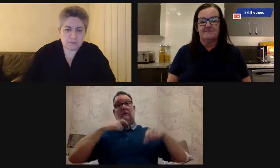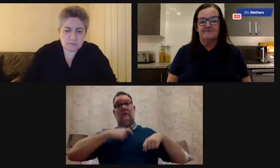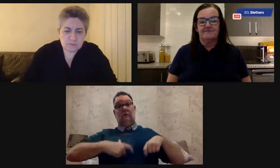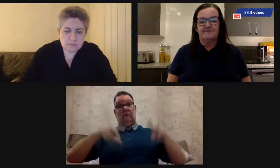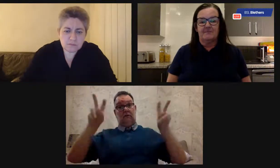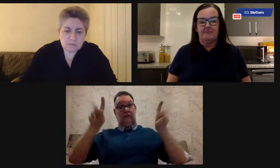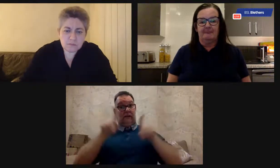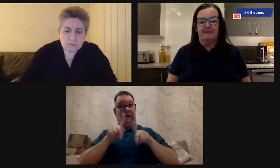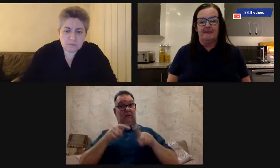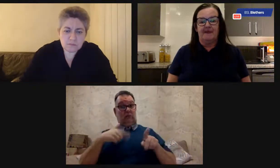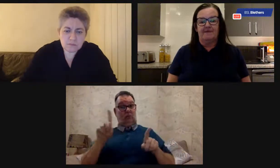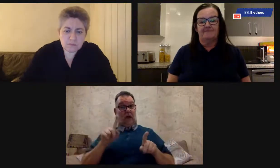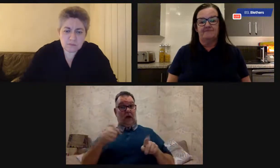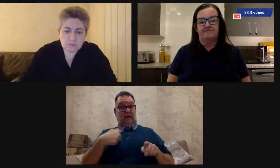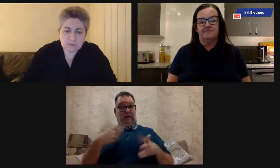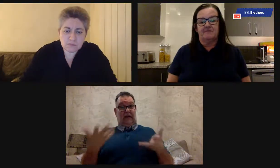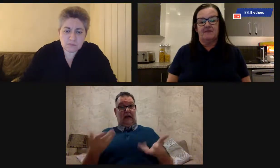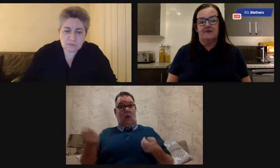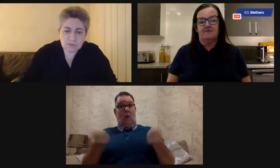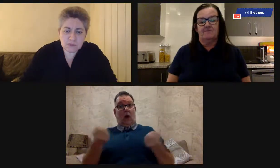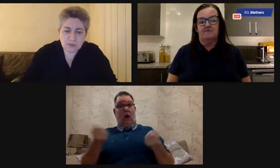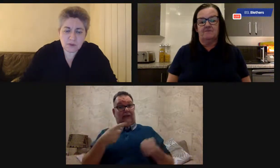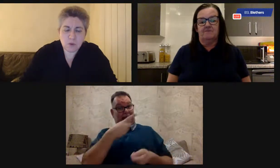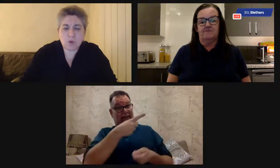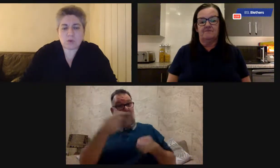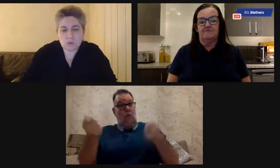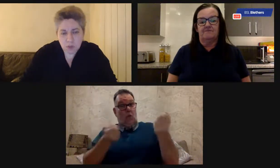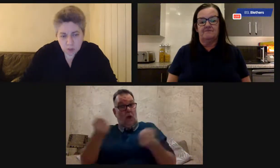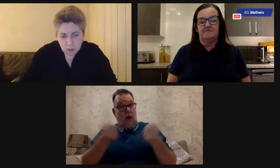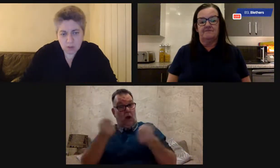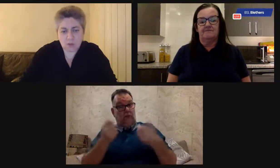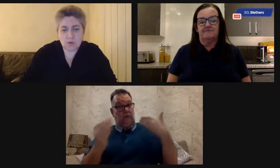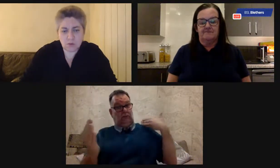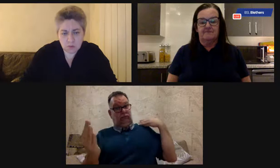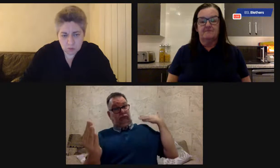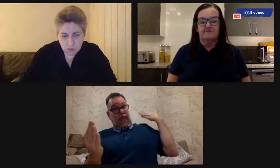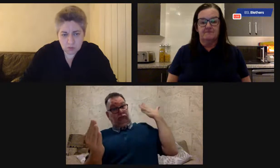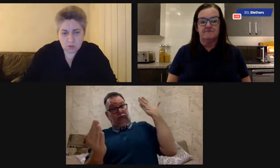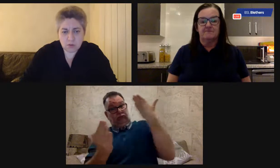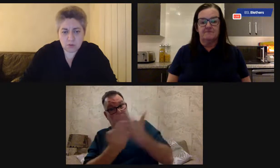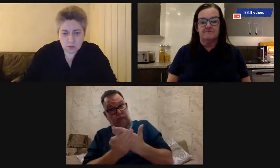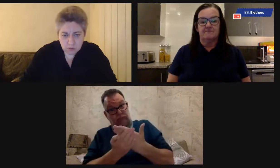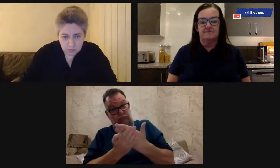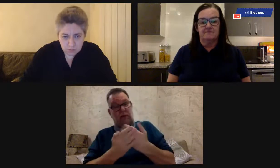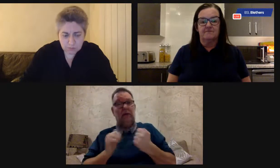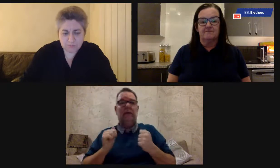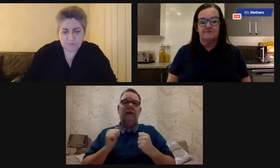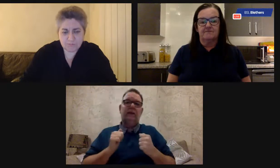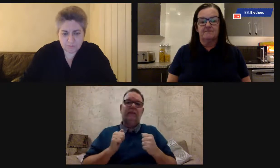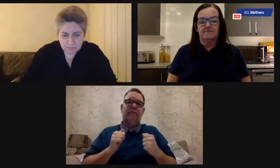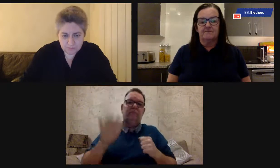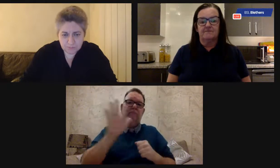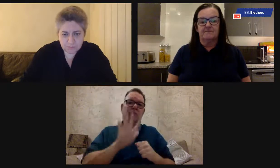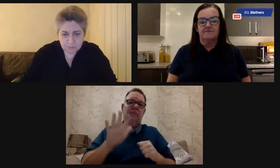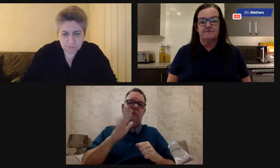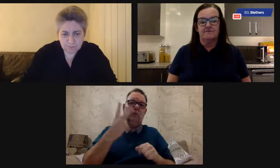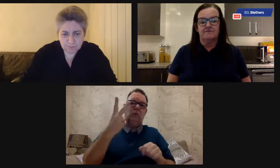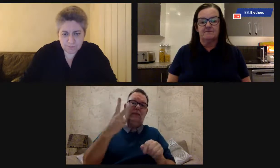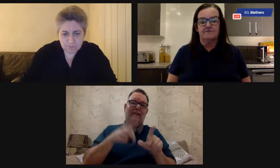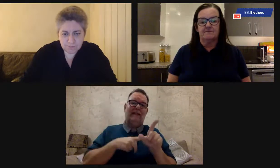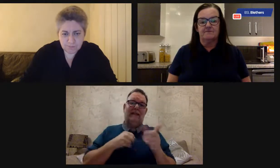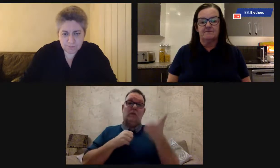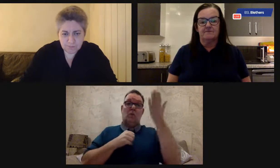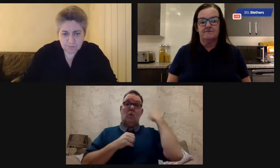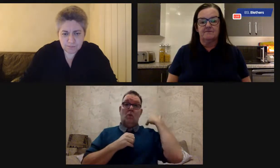really was Avril. He just was a man of many abilities. So he'd been organising